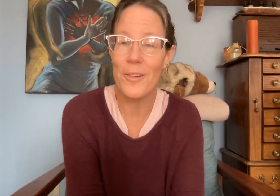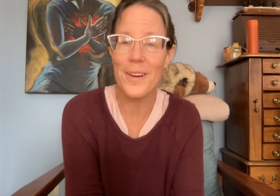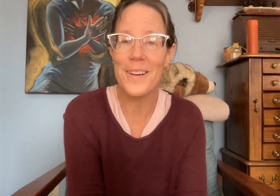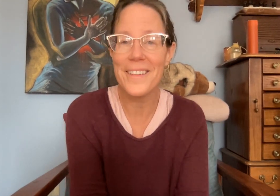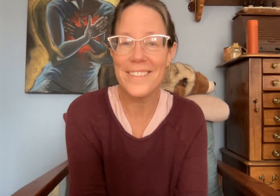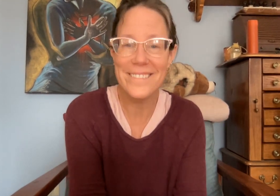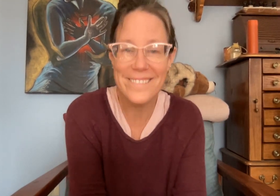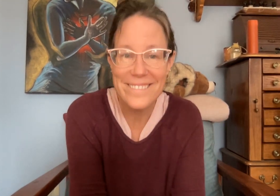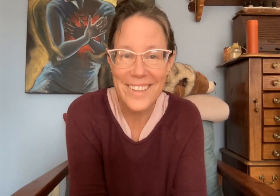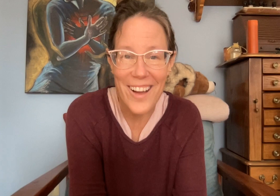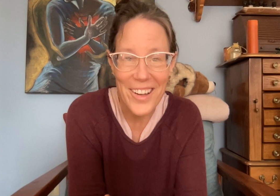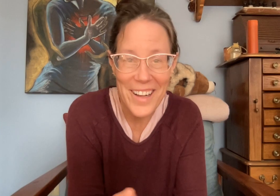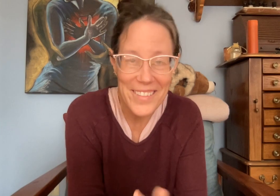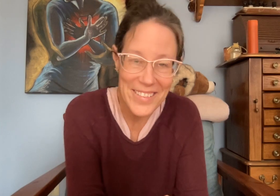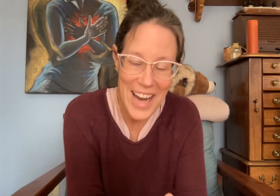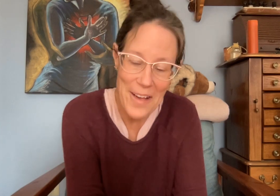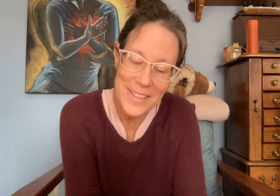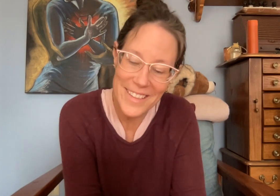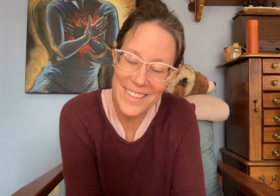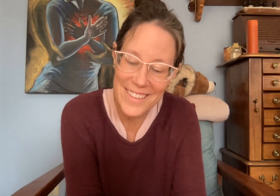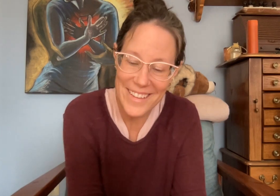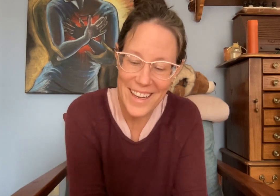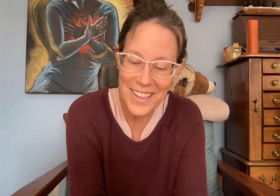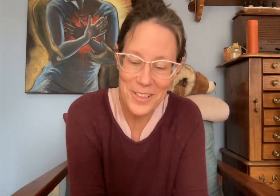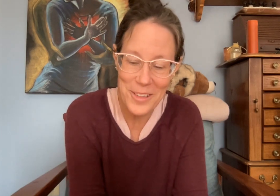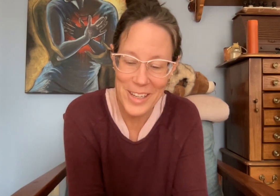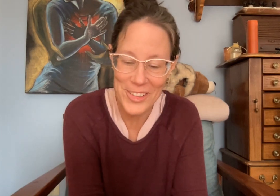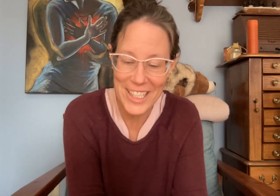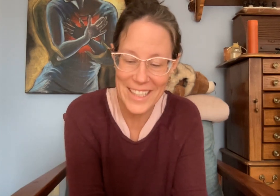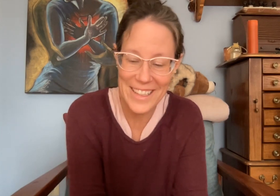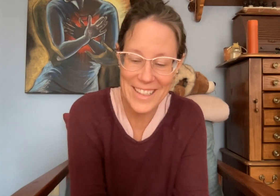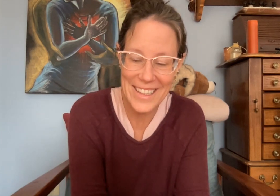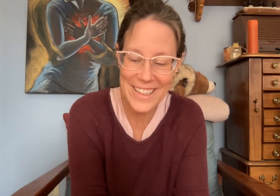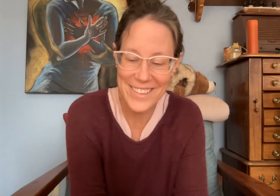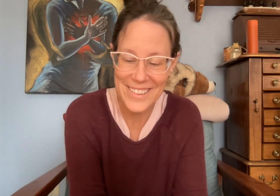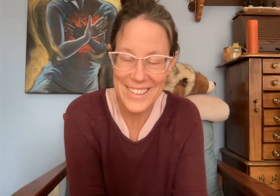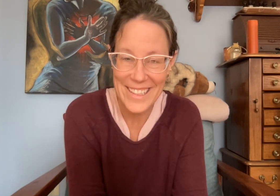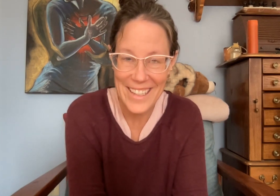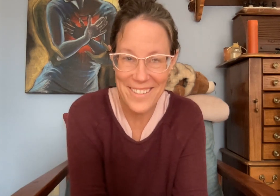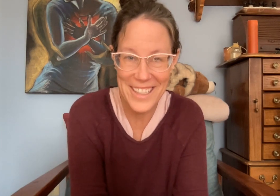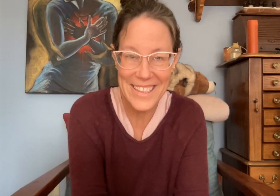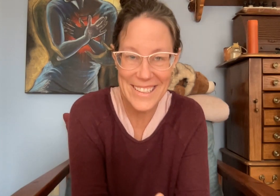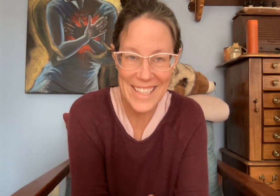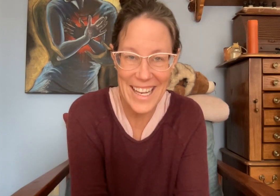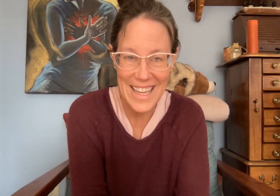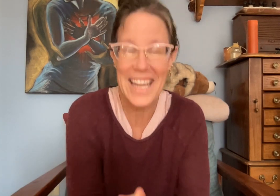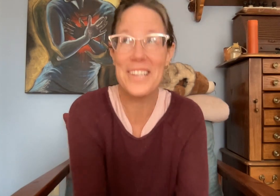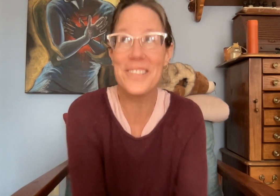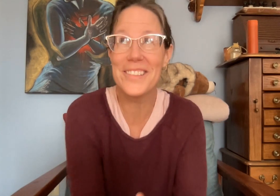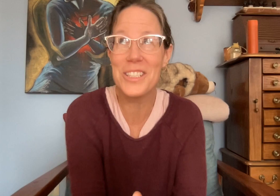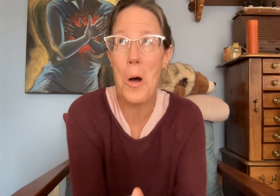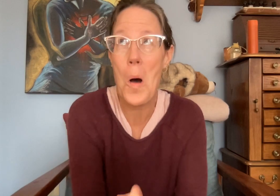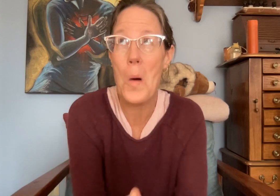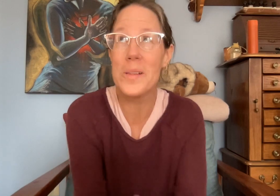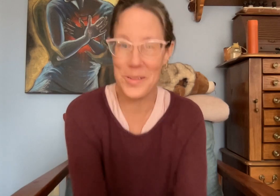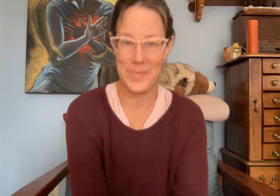offer for y'all to come to my house and do the recording of it. And thank you so